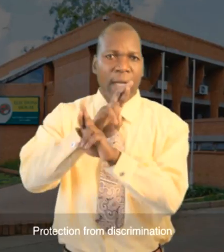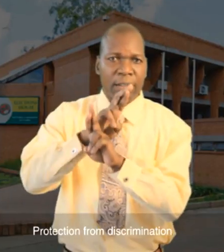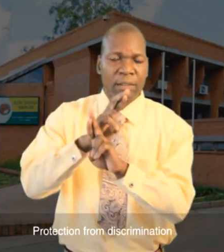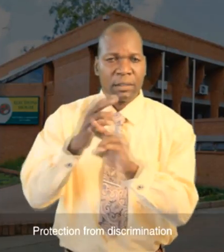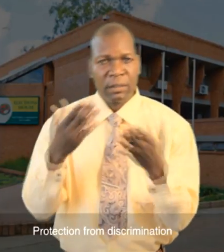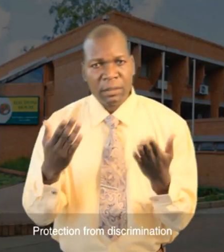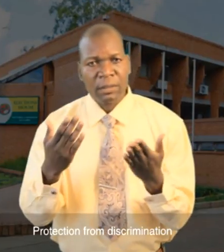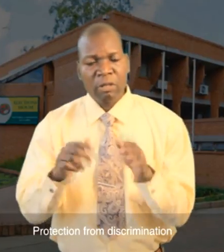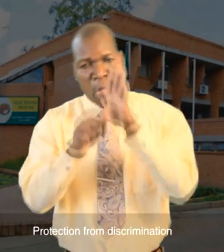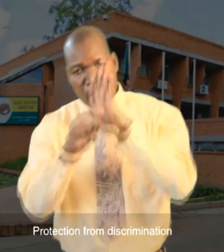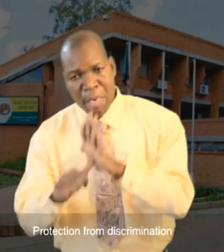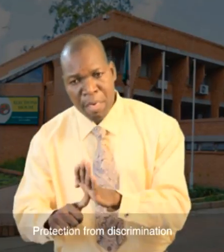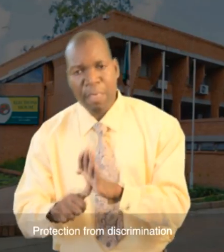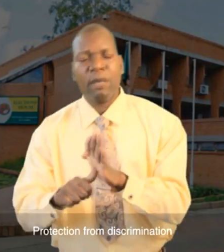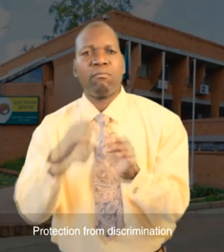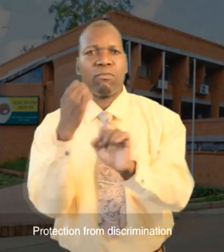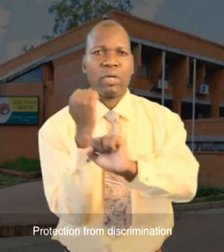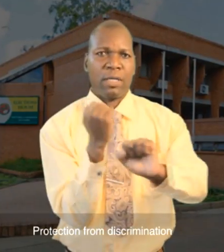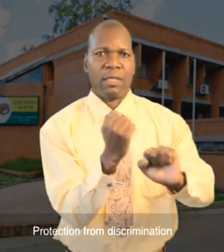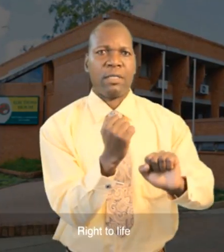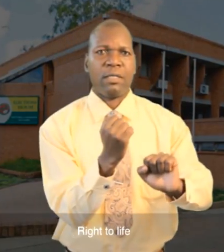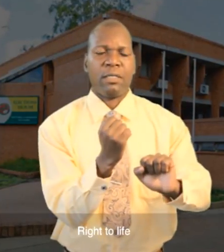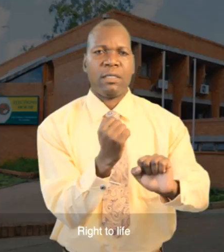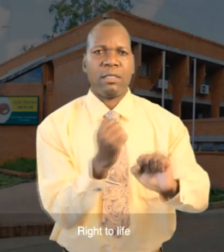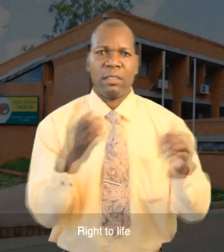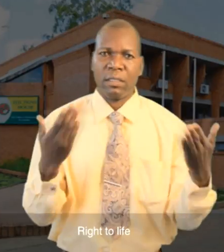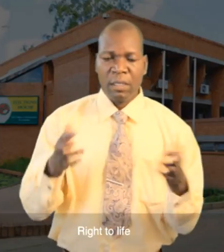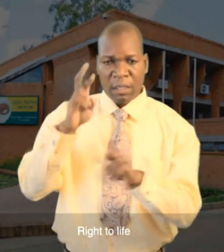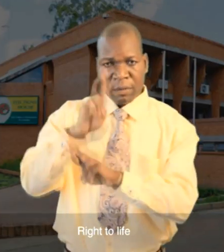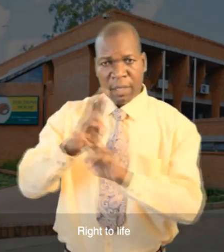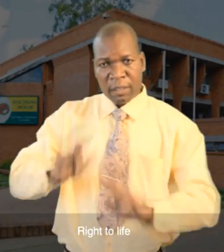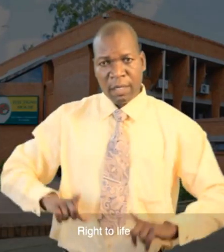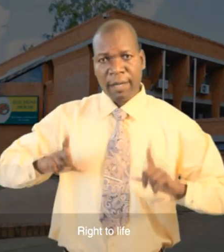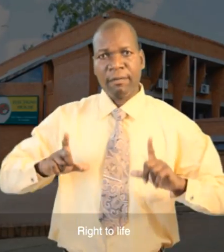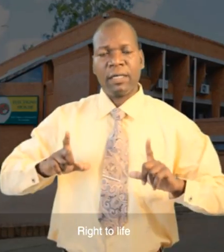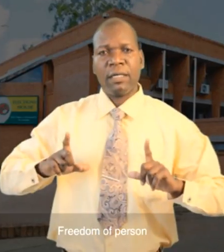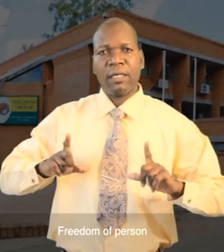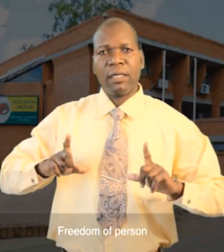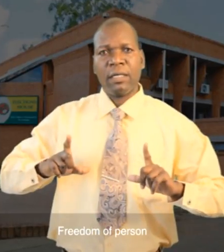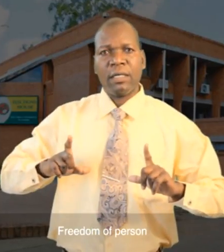Protection from discrimination, right to life, freedom of